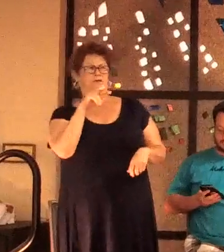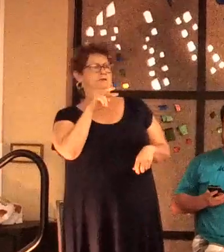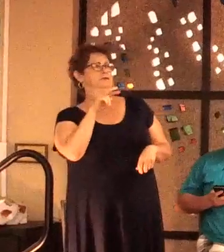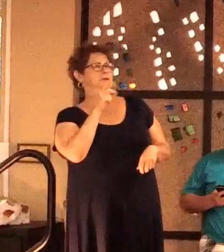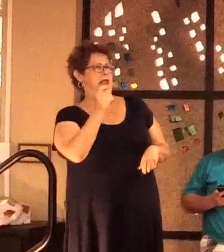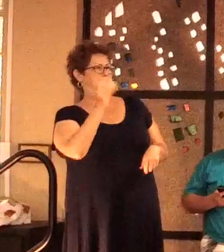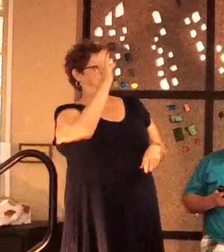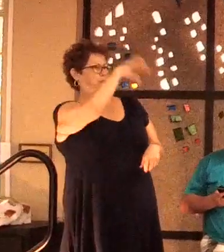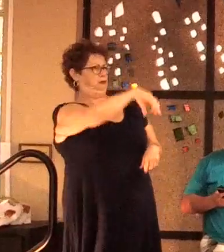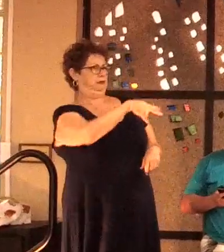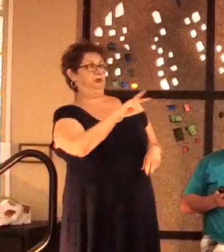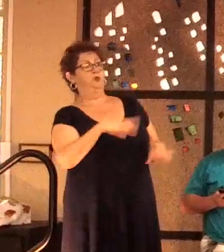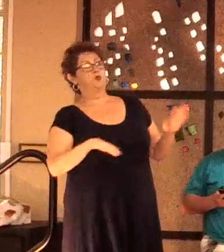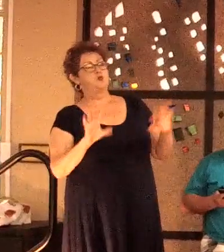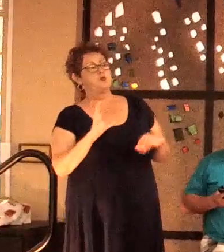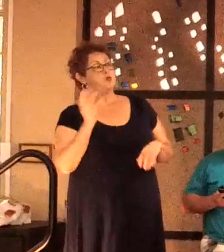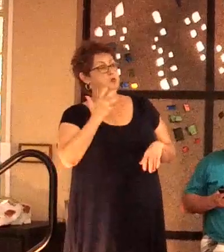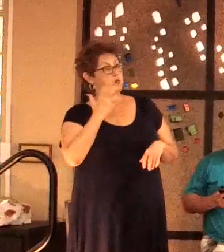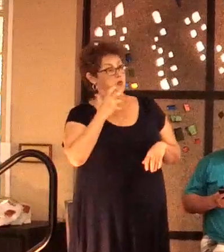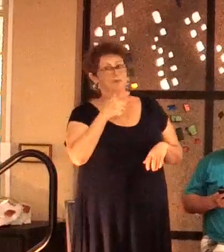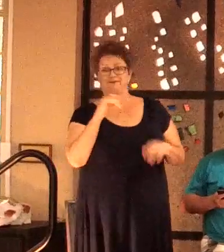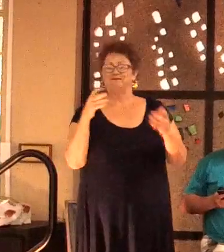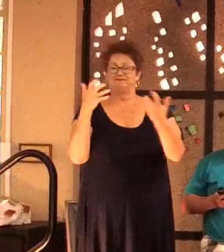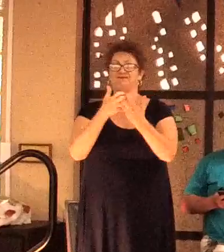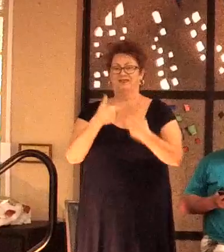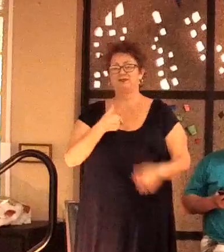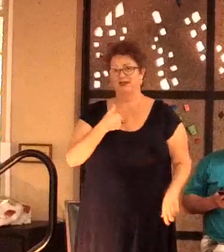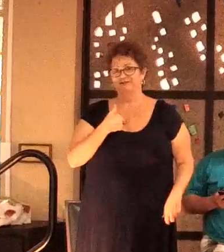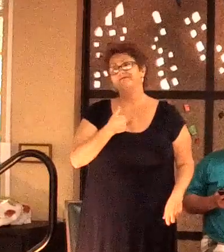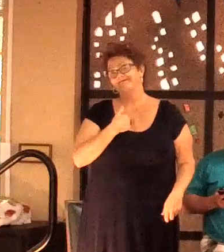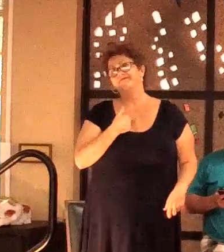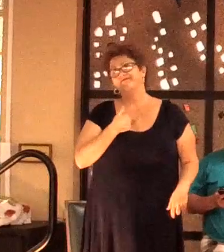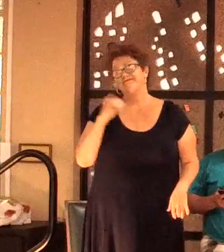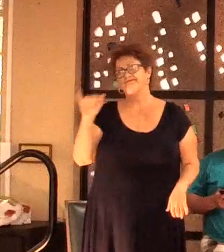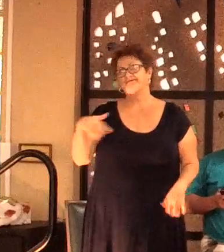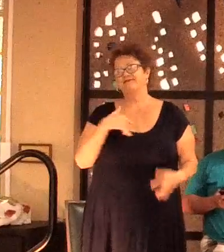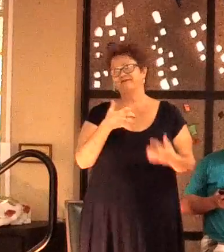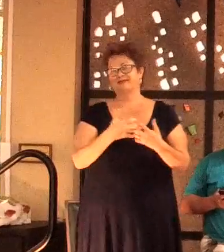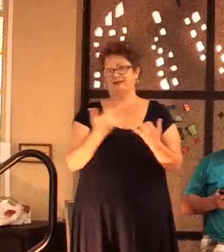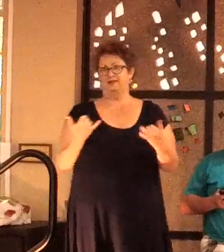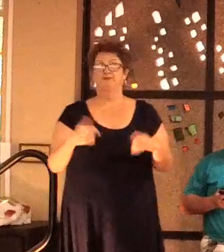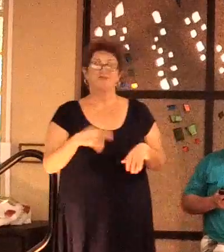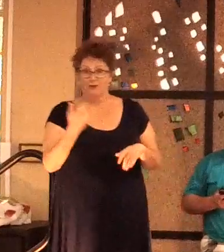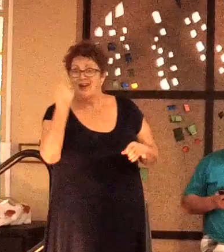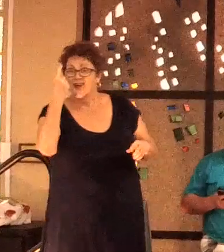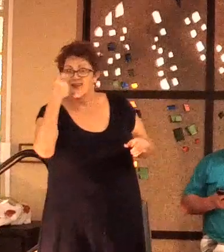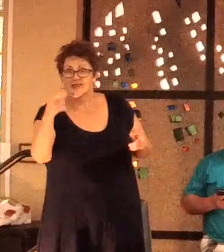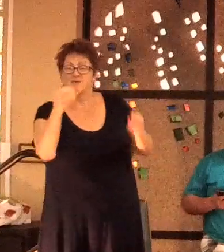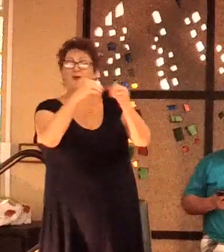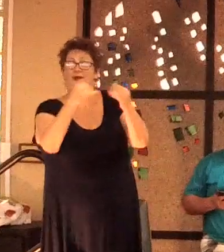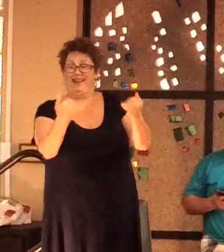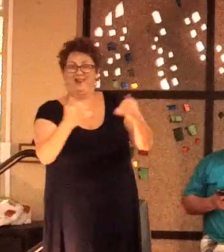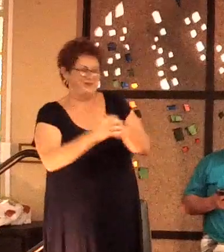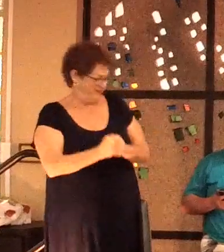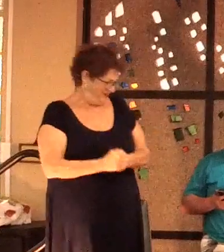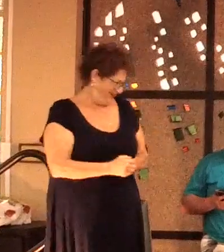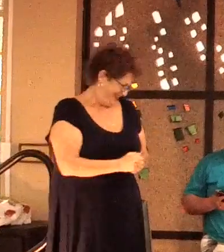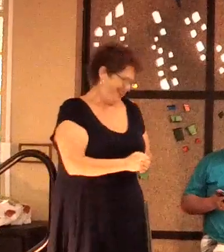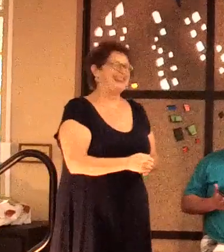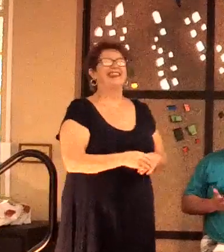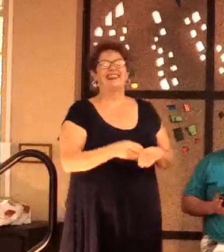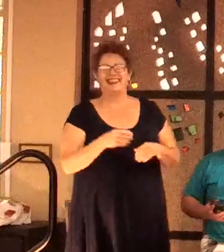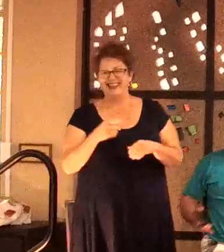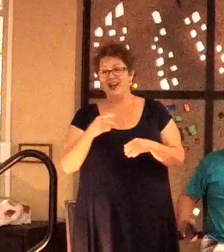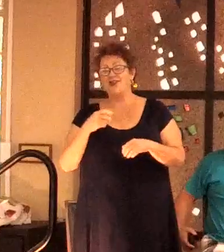know that area is kind of like the odd, strange area of people. That really kind of fits me too. Odd, strange. Okay, but you understand